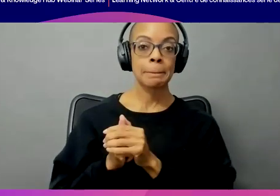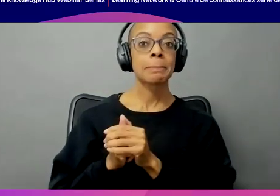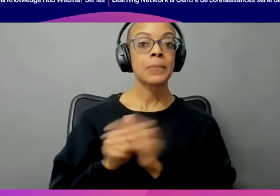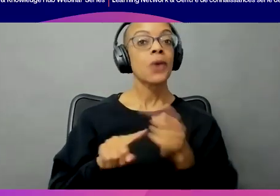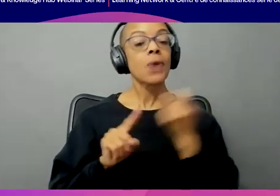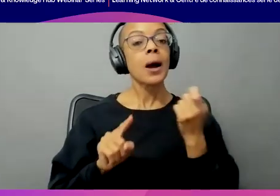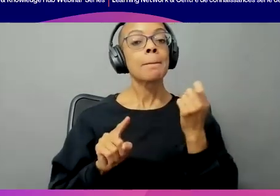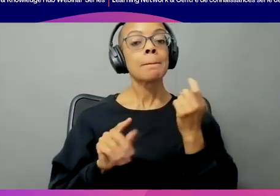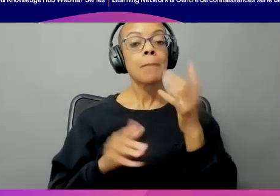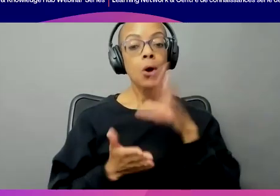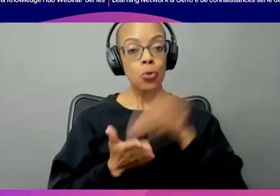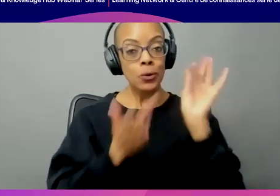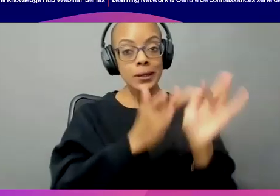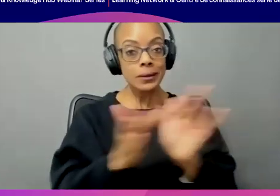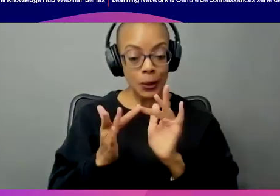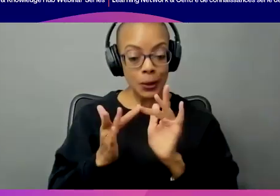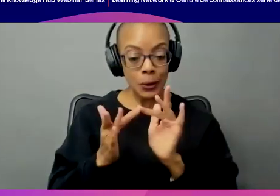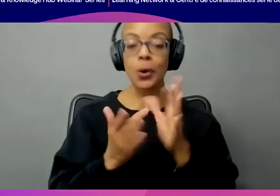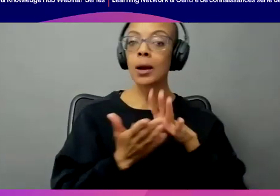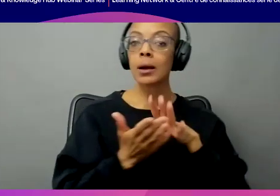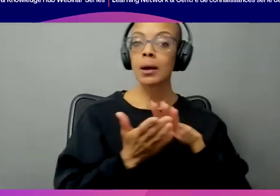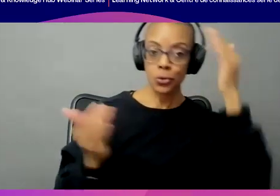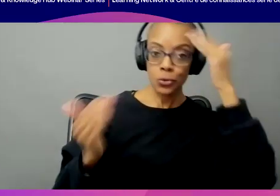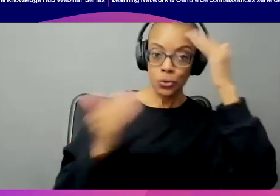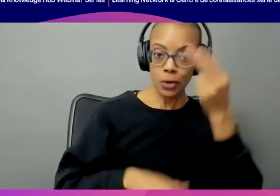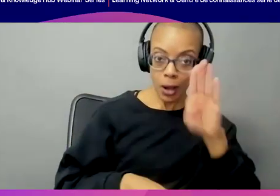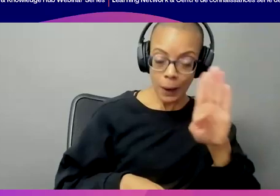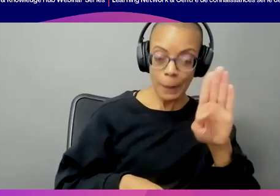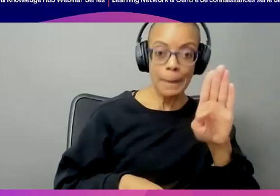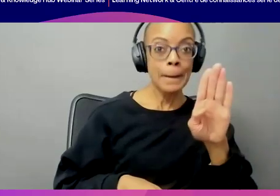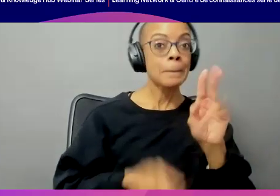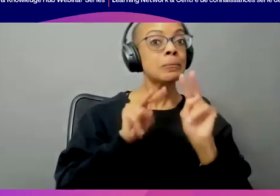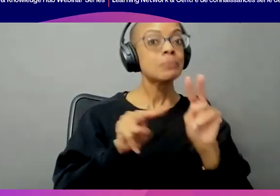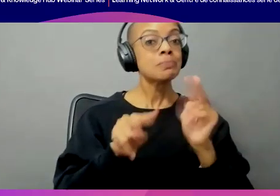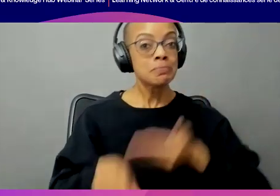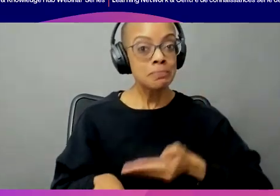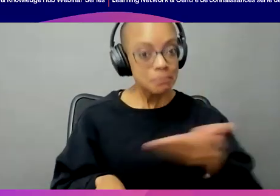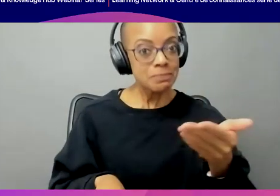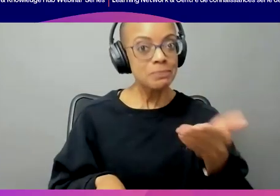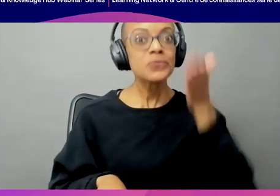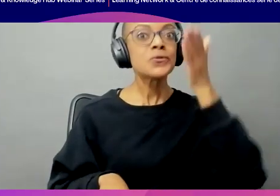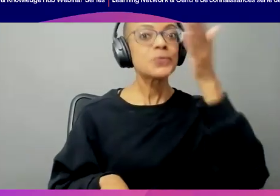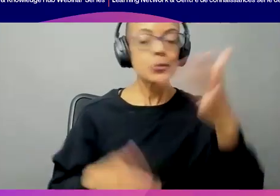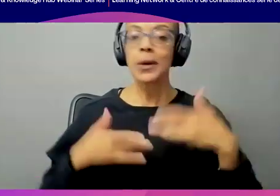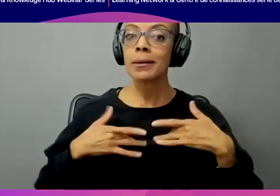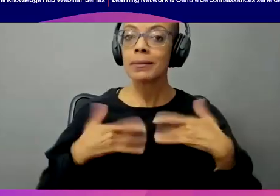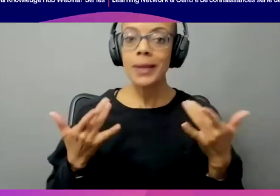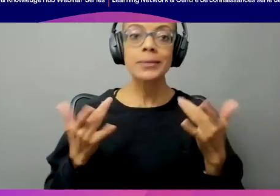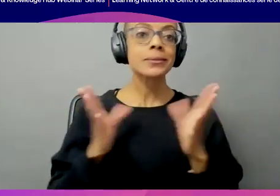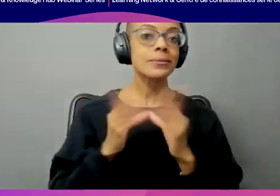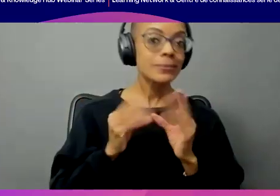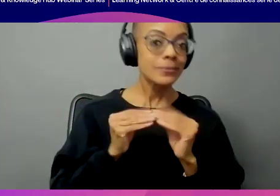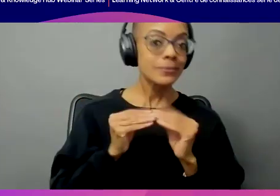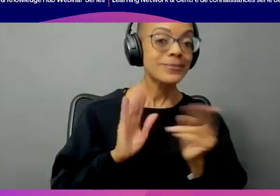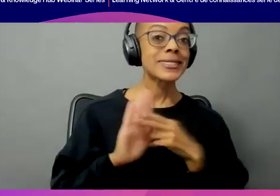Knowledge Hub, we look forward to welcoming you to our future webinars and events. Don't forget to sign up